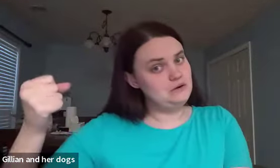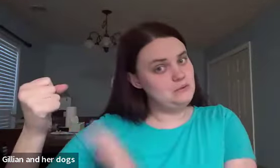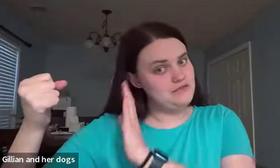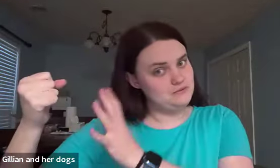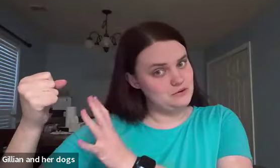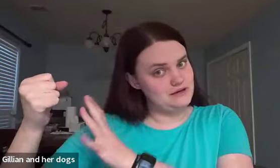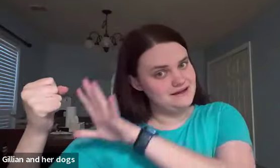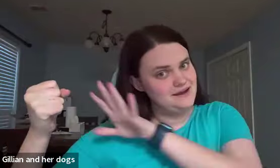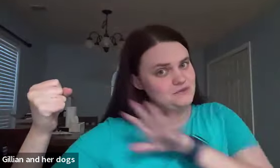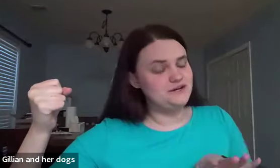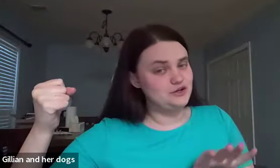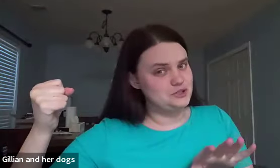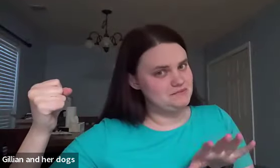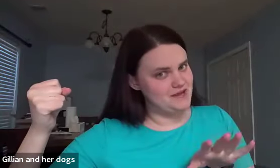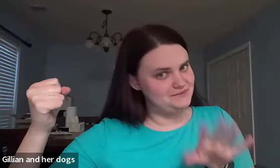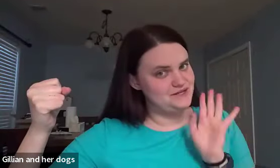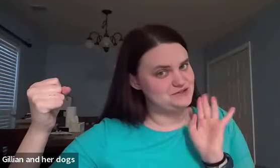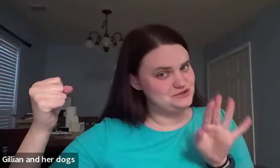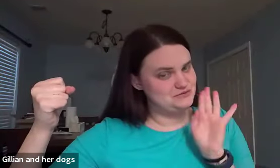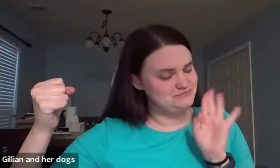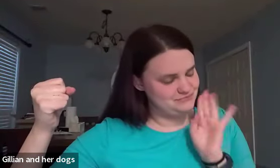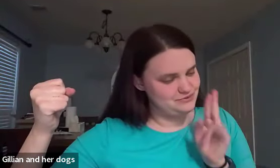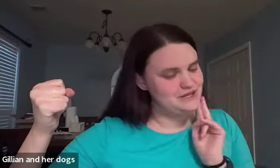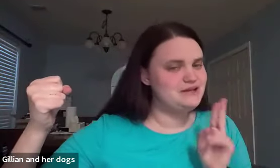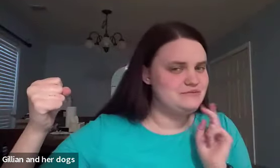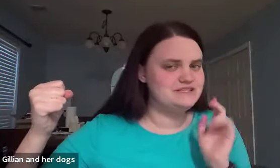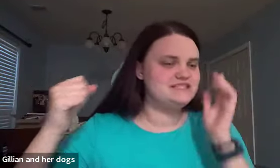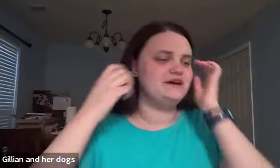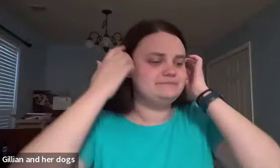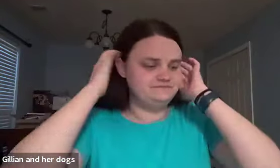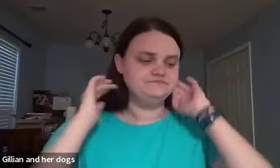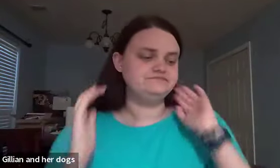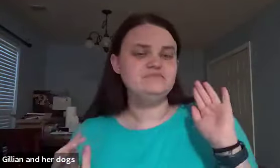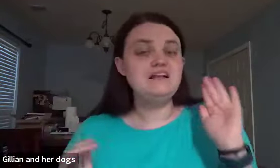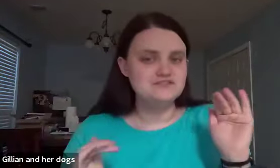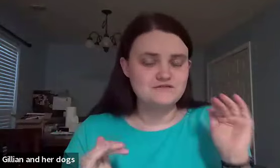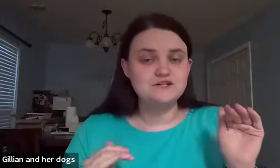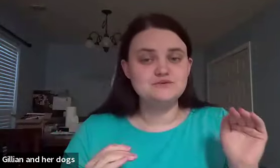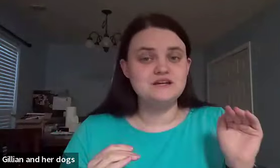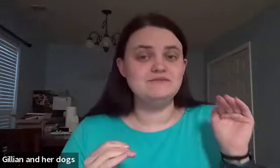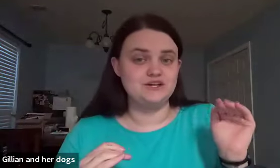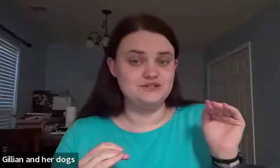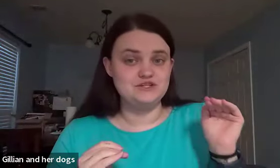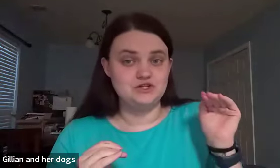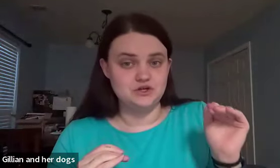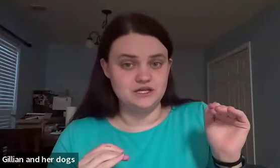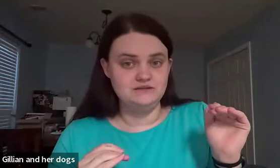gonna hold our weather real quick and come over here to good and bad because those are pretty key ones to know. So the first one we're gonna do is